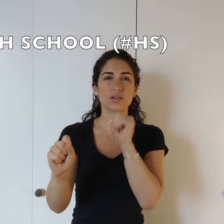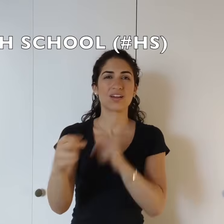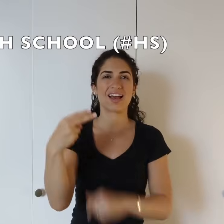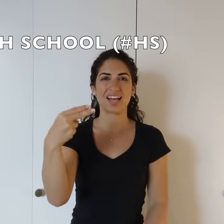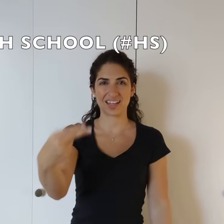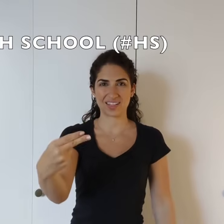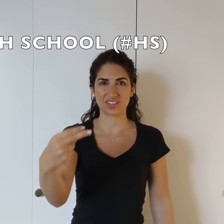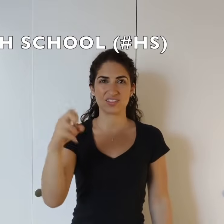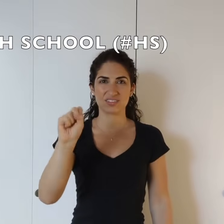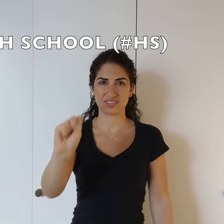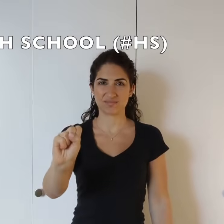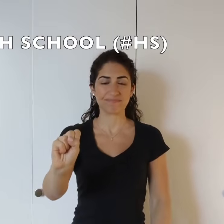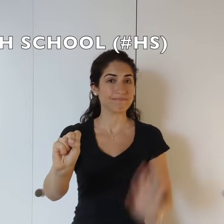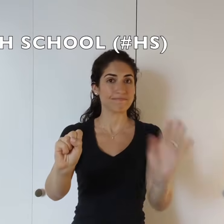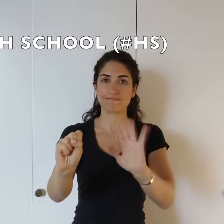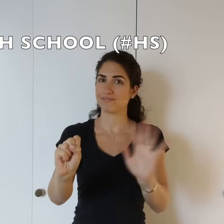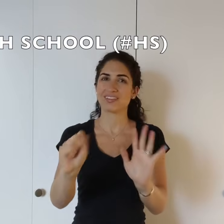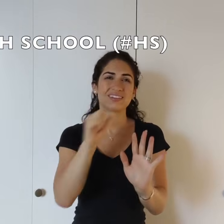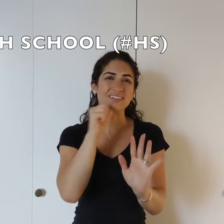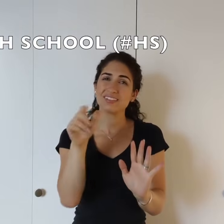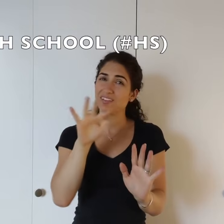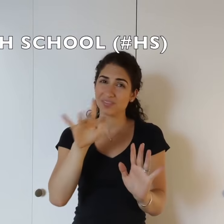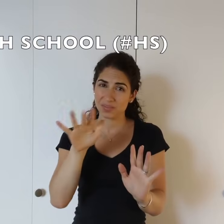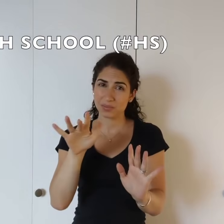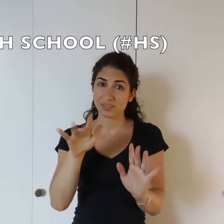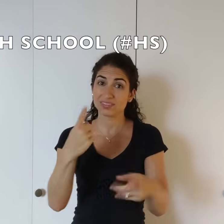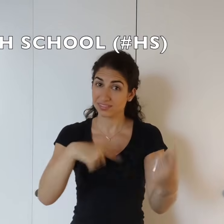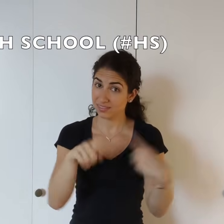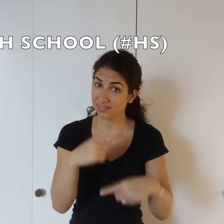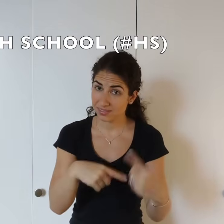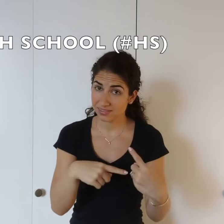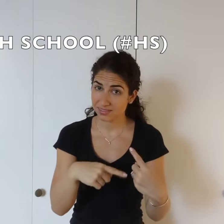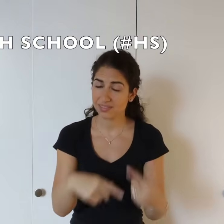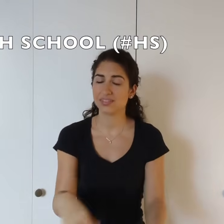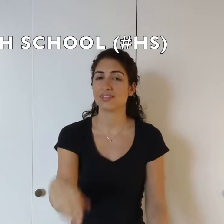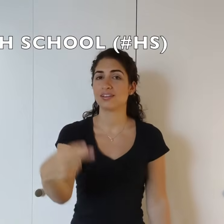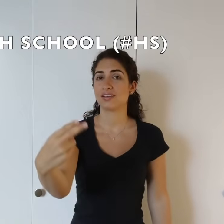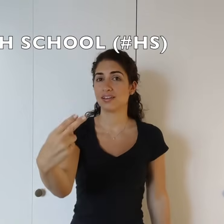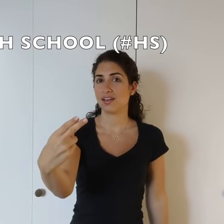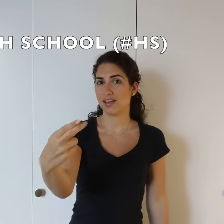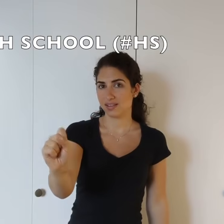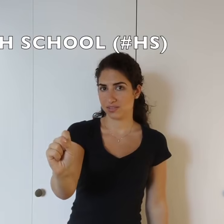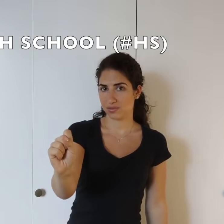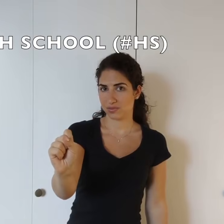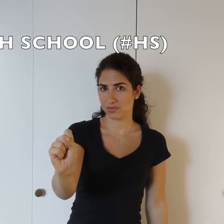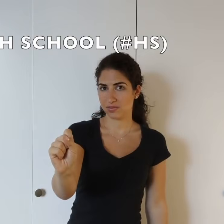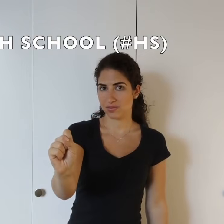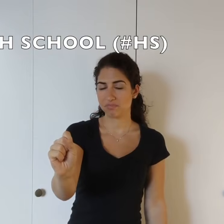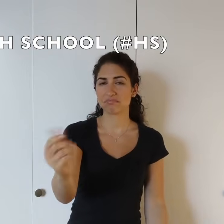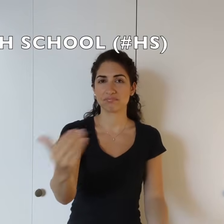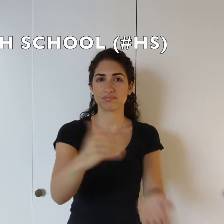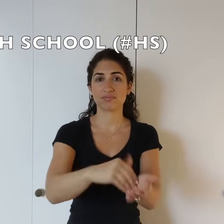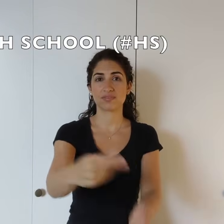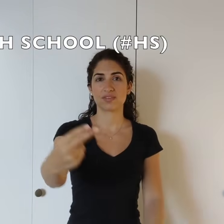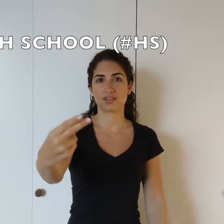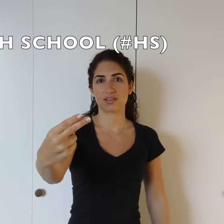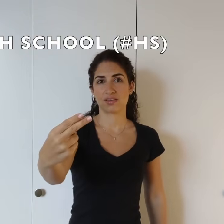So it's H and S, but we're not pressing them forward. We're not finger spelling. This is the sign, HS. So again,